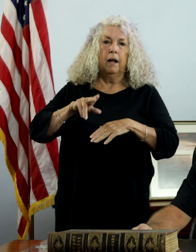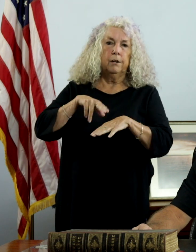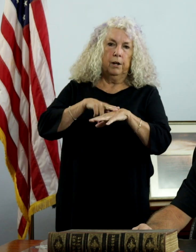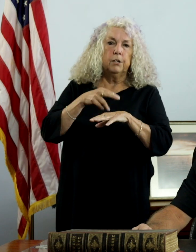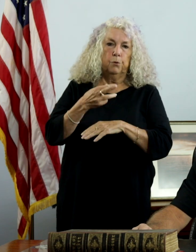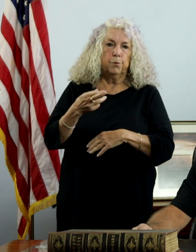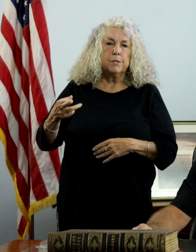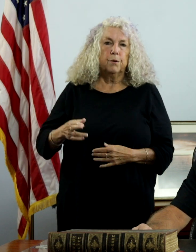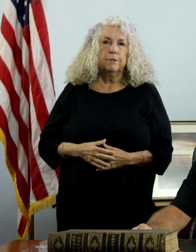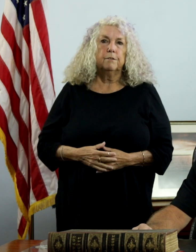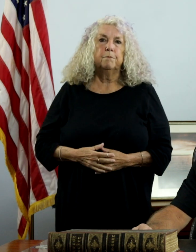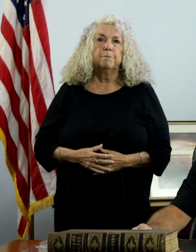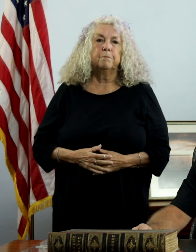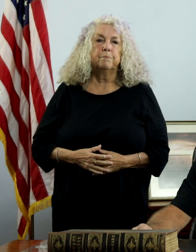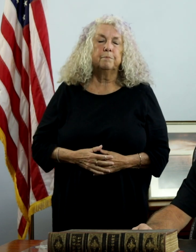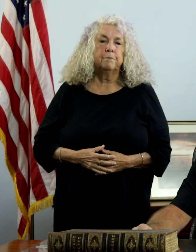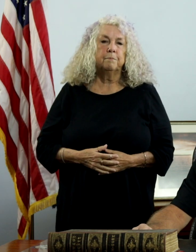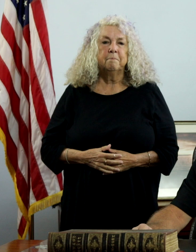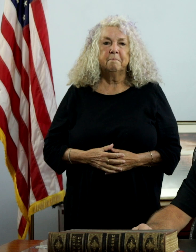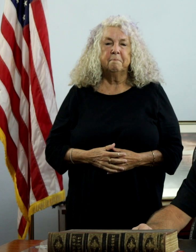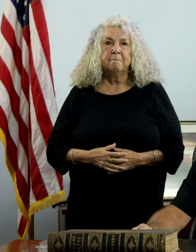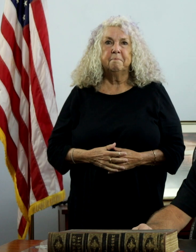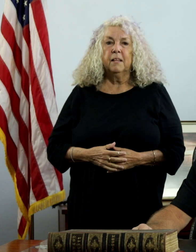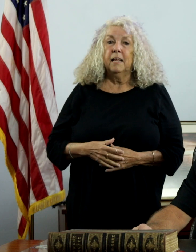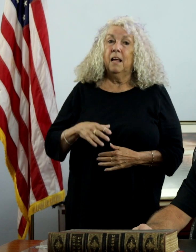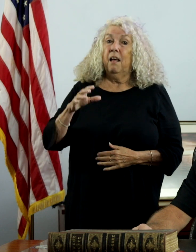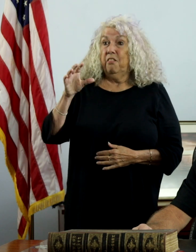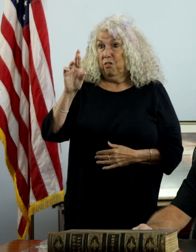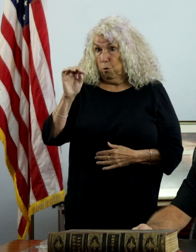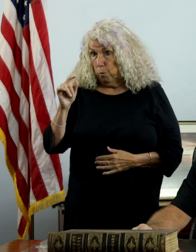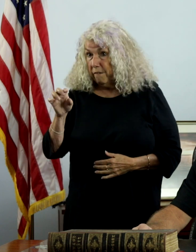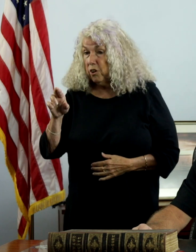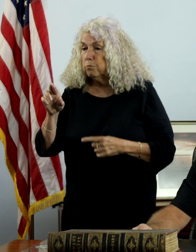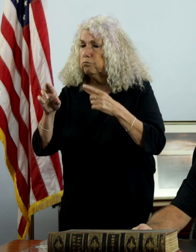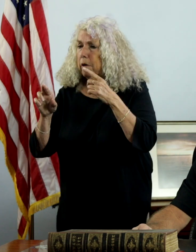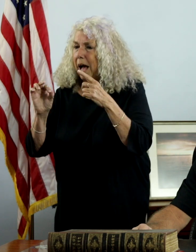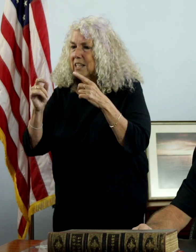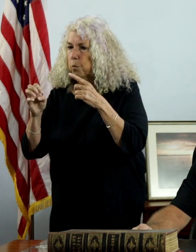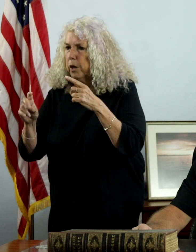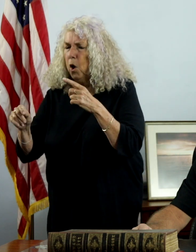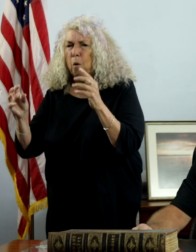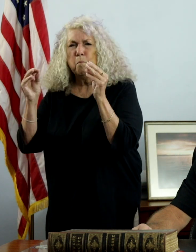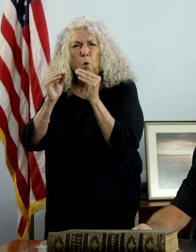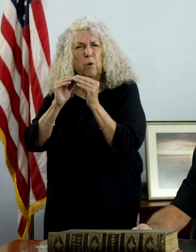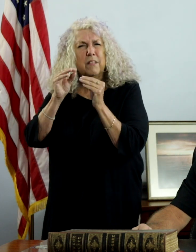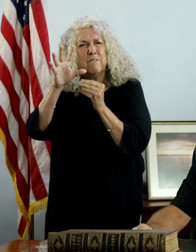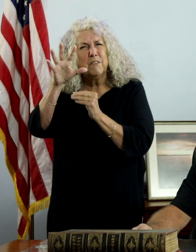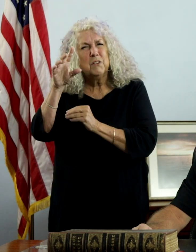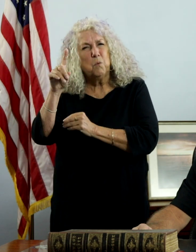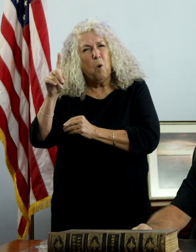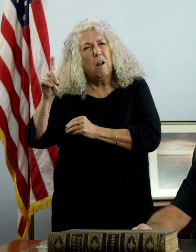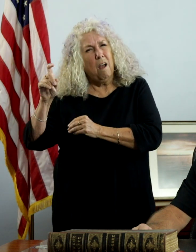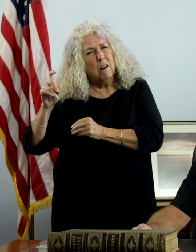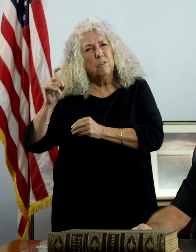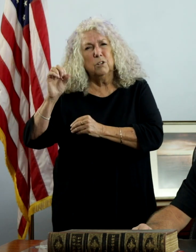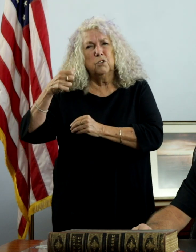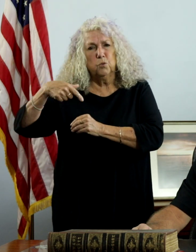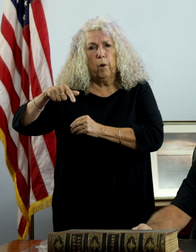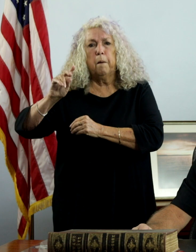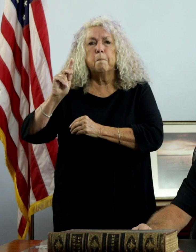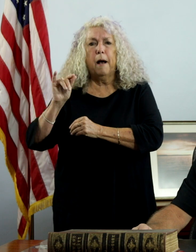natural resources. The Oswego River covers a vast watershed of more than 5,100 square